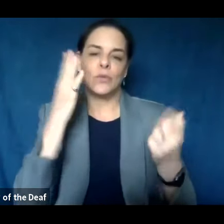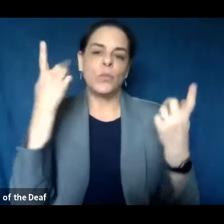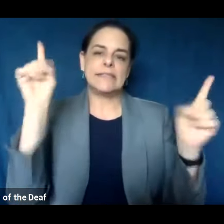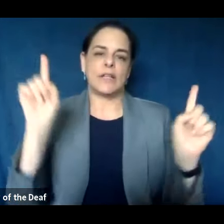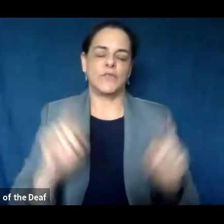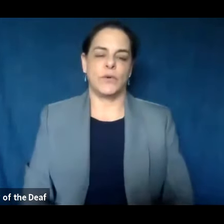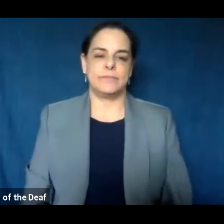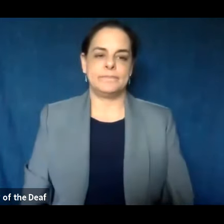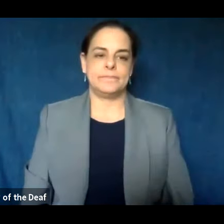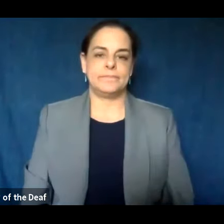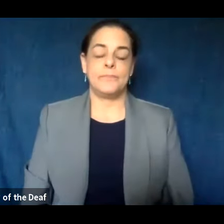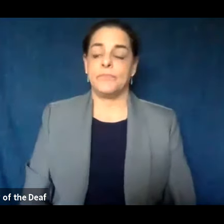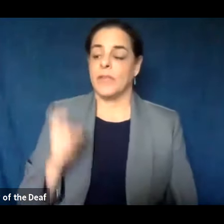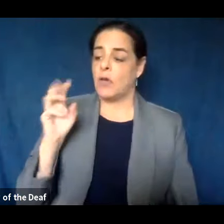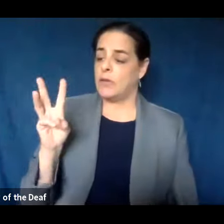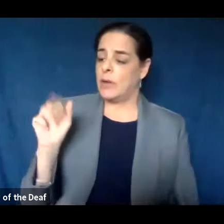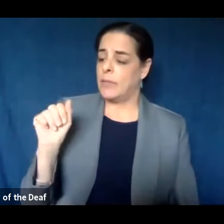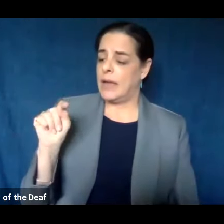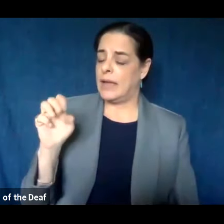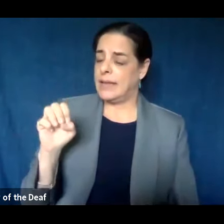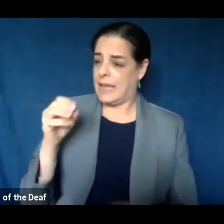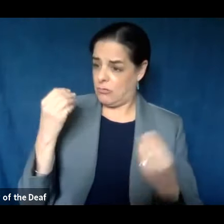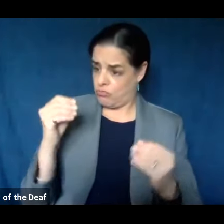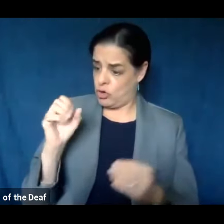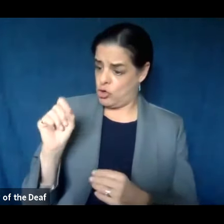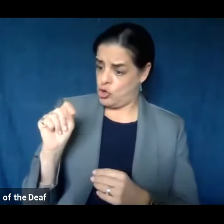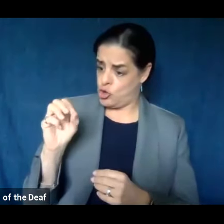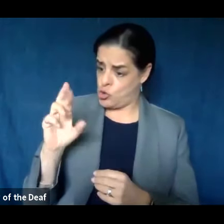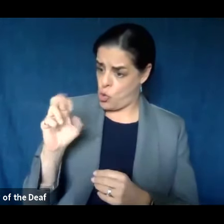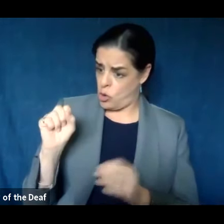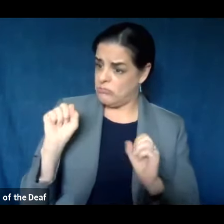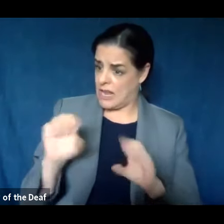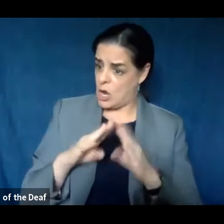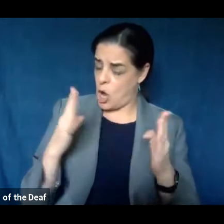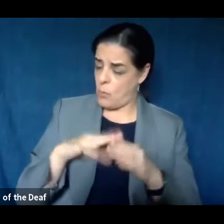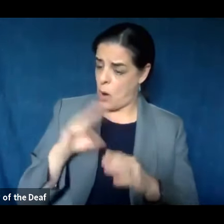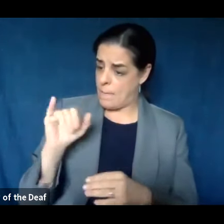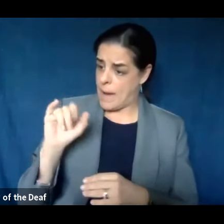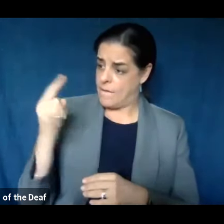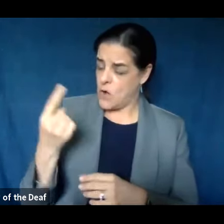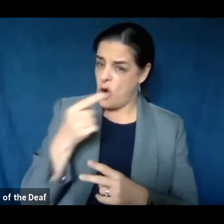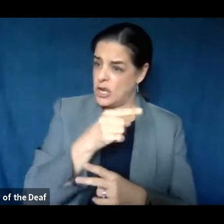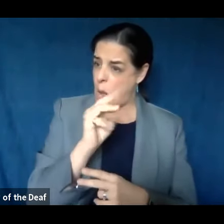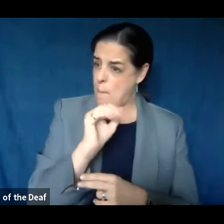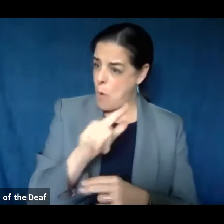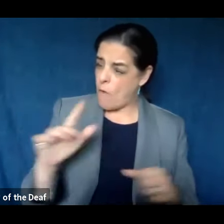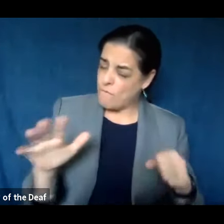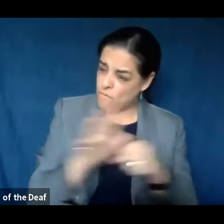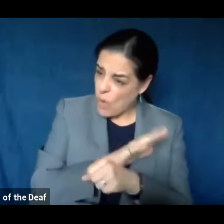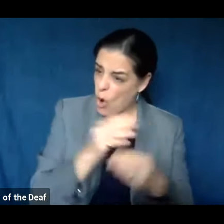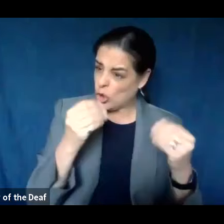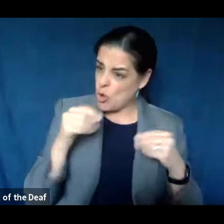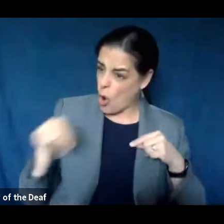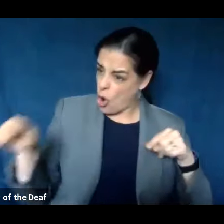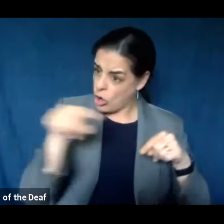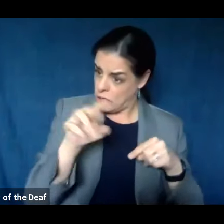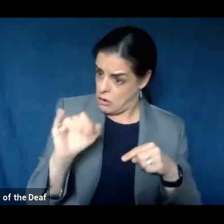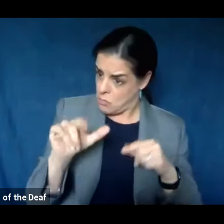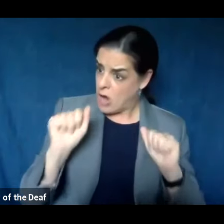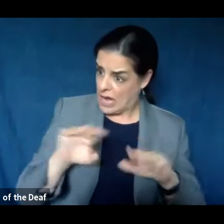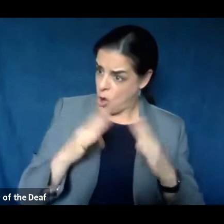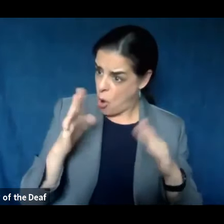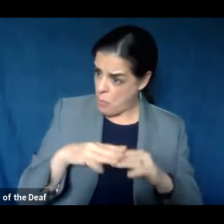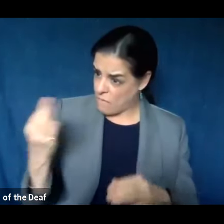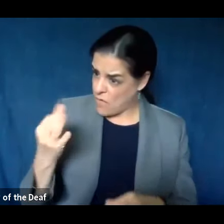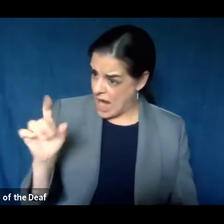From WATE, retail stores are able to open May 1st. The mall is full of retail stores. Will the mall be able to open on